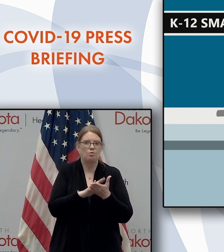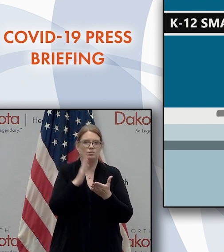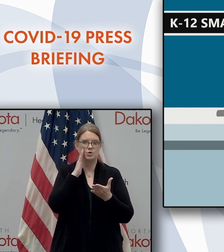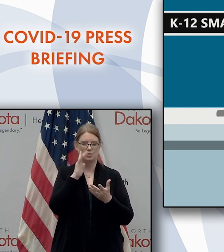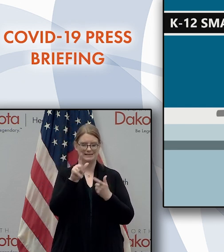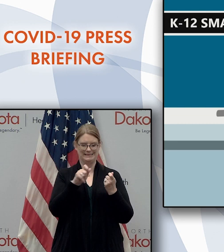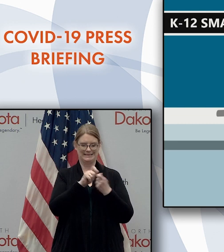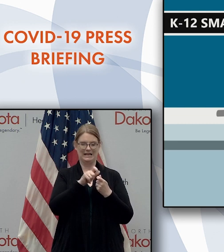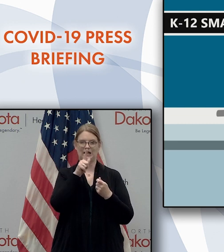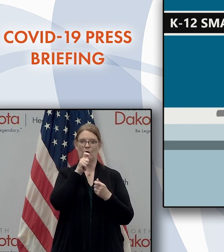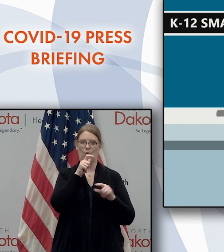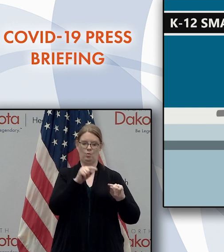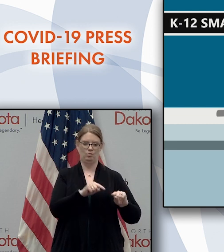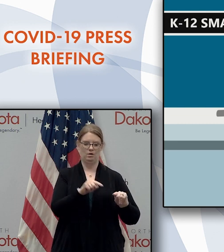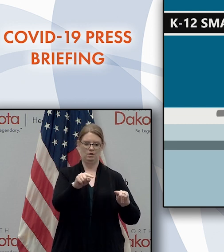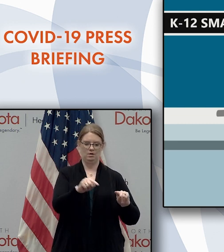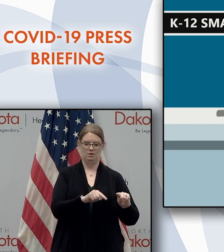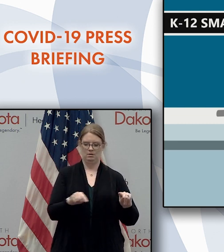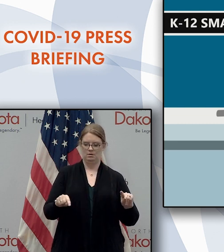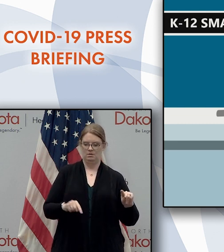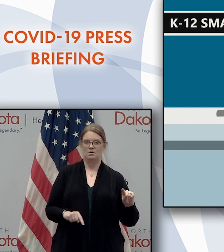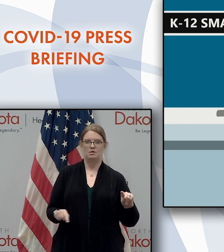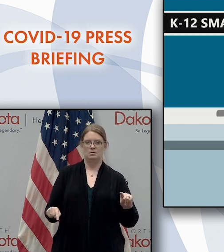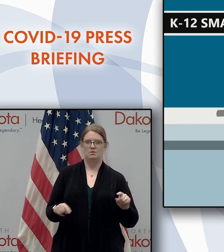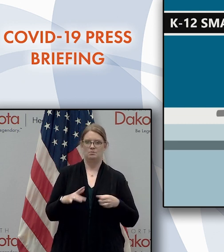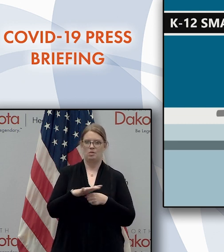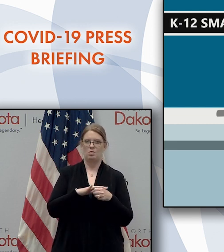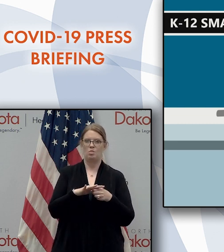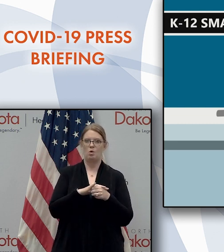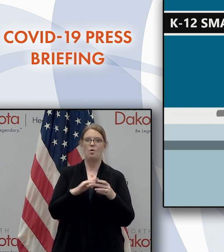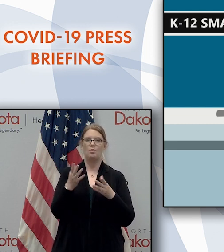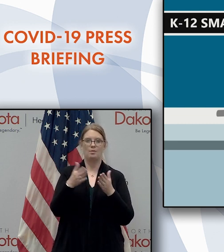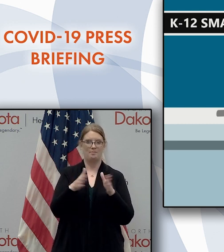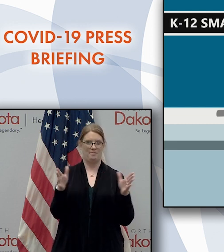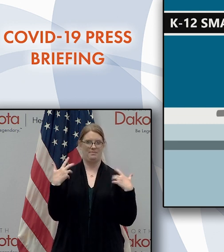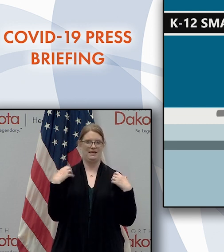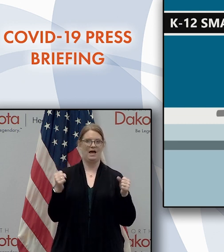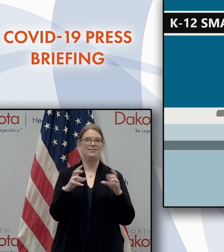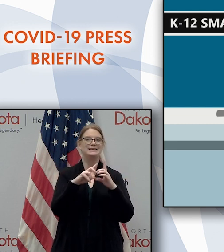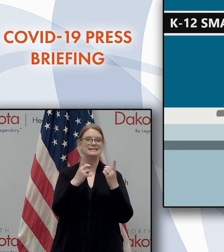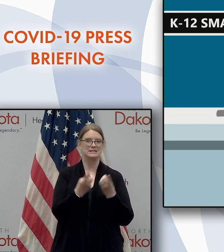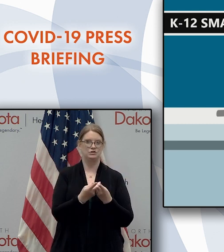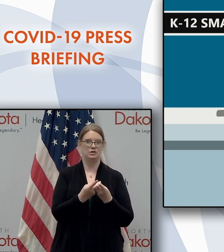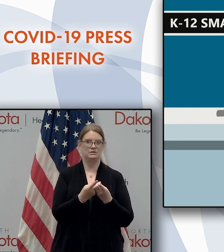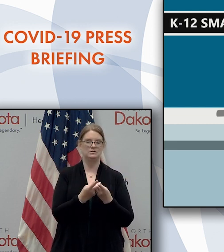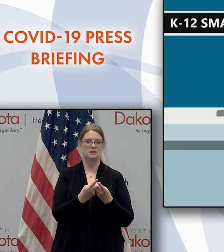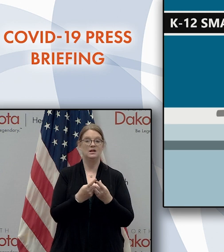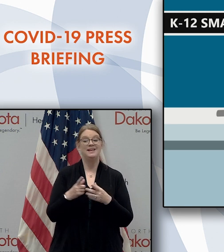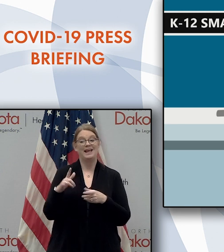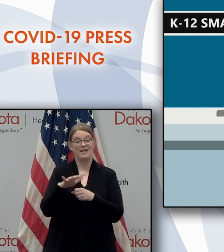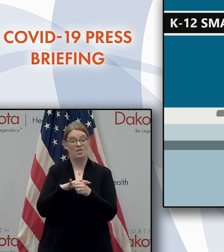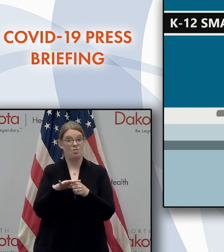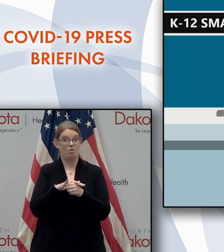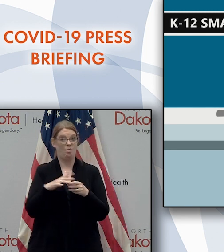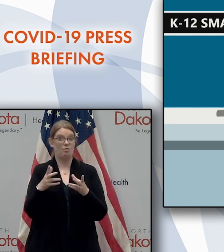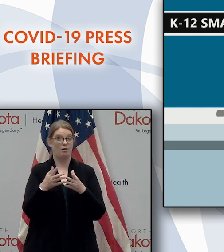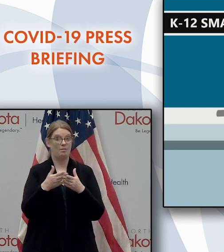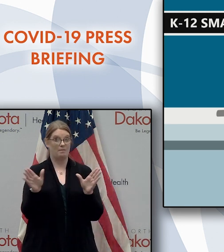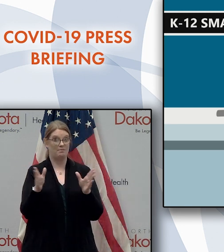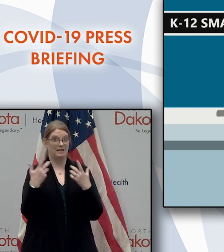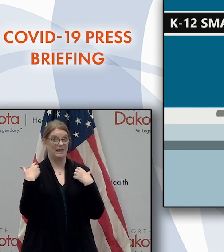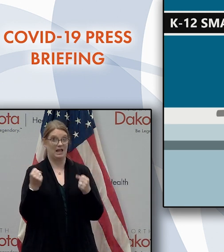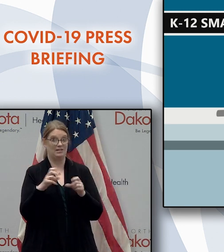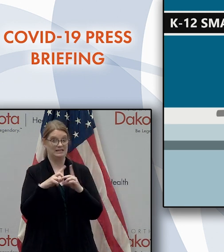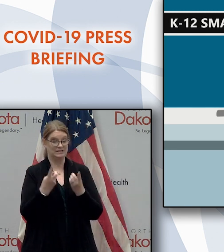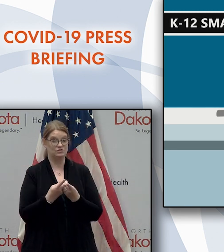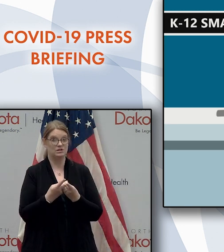the individual they need to contact and be in contact with within their local public health district, and we're going to make sure that the local public health districts have the resources